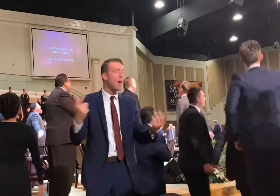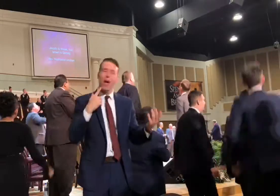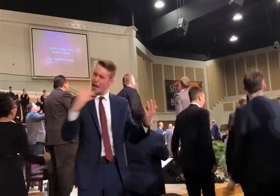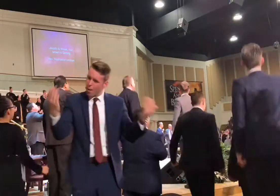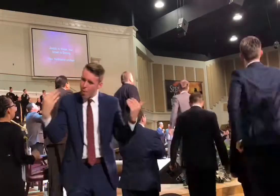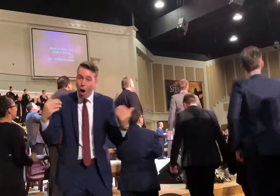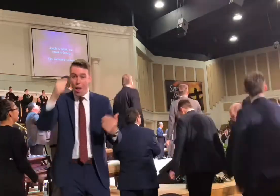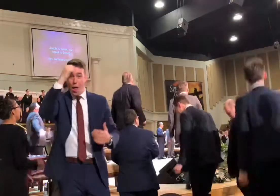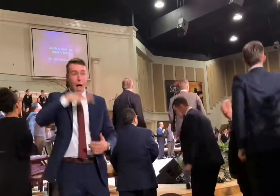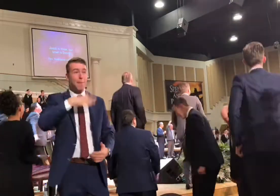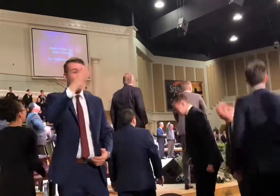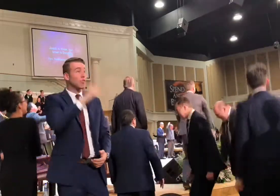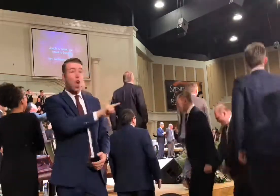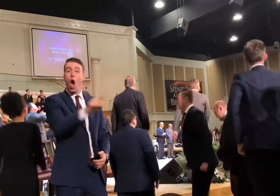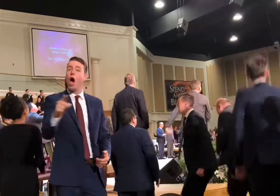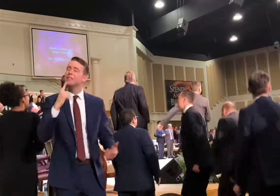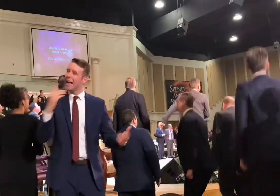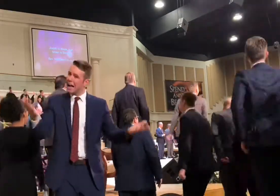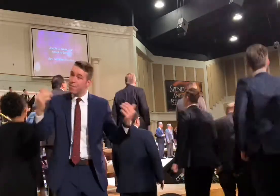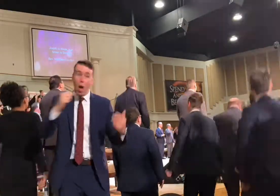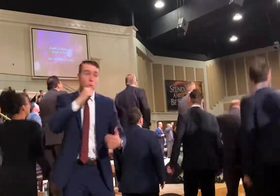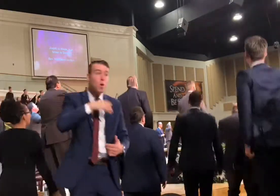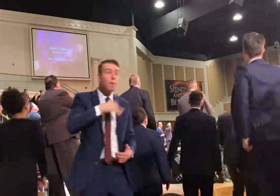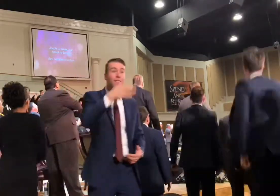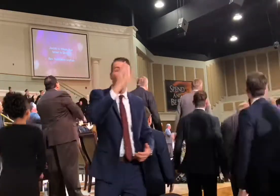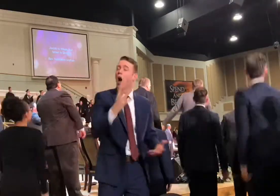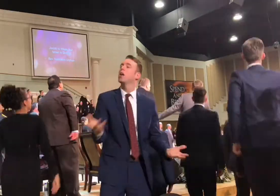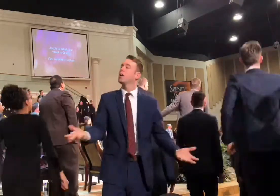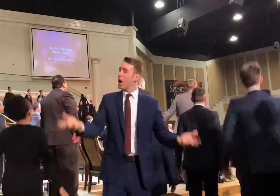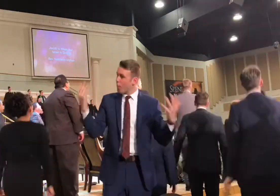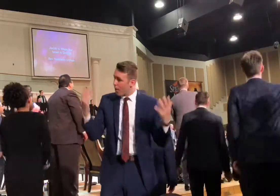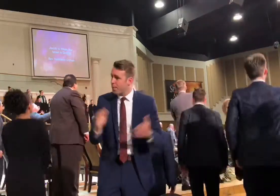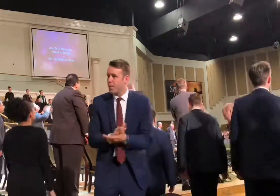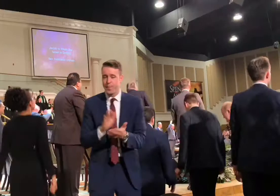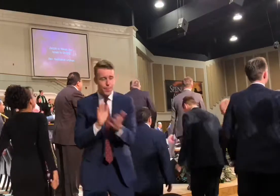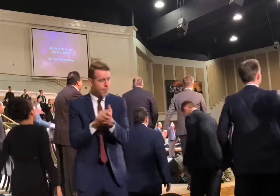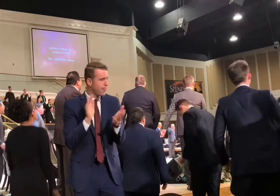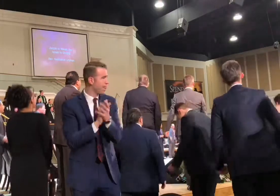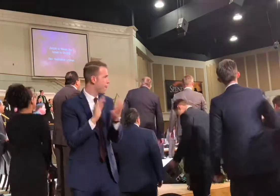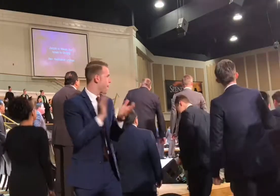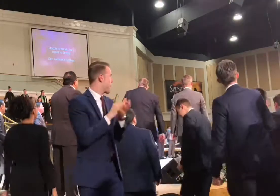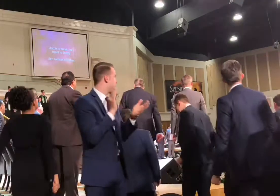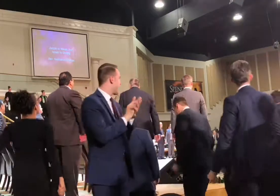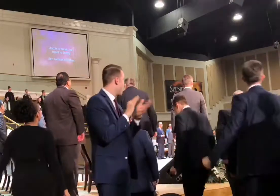Come on, man of God. Come on, woman of God.